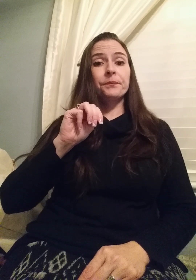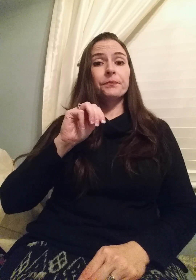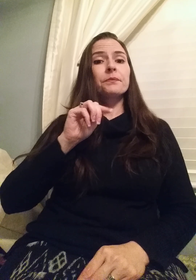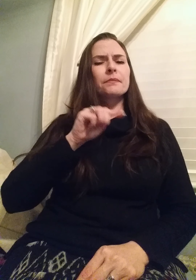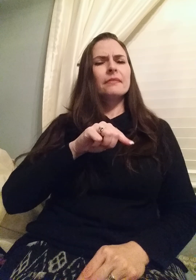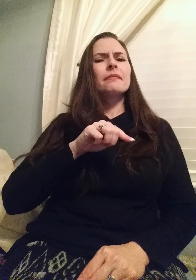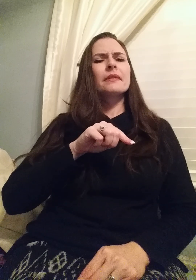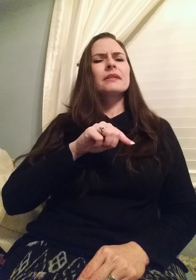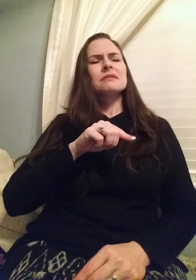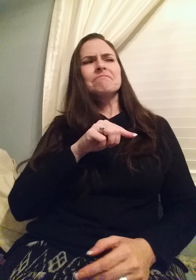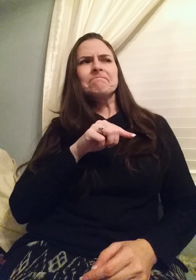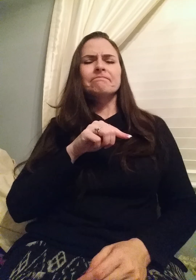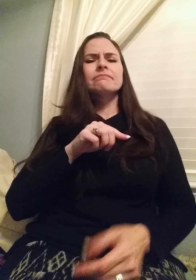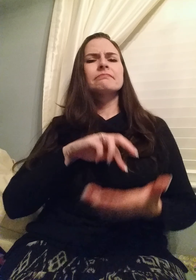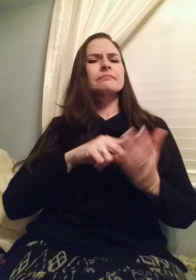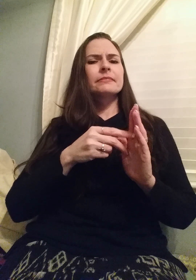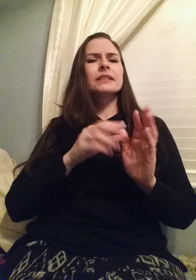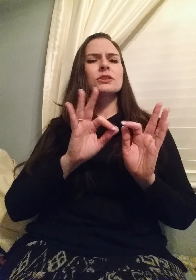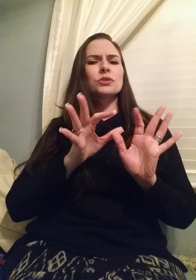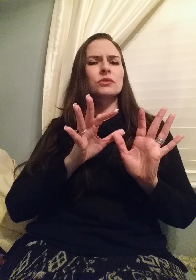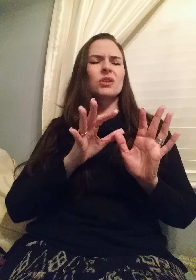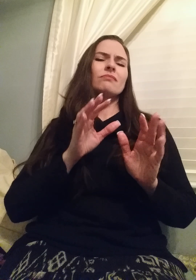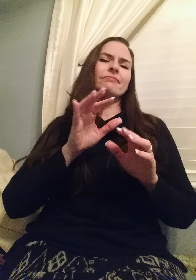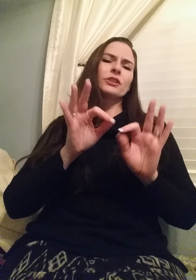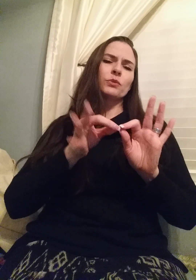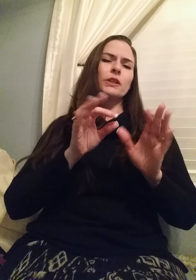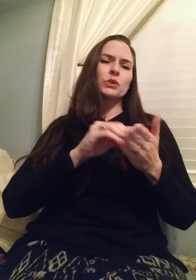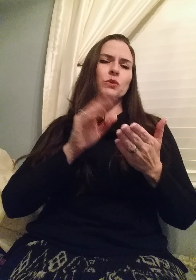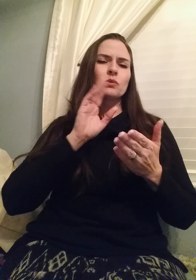observing interpreters and doing some light hands-on work.